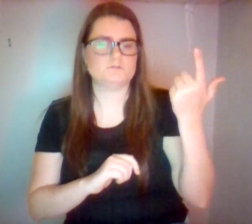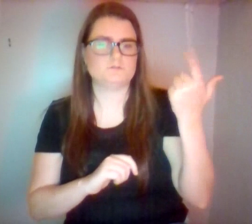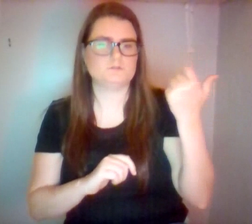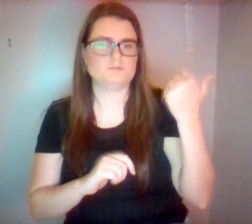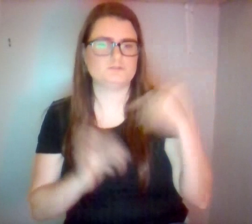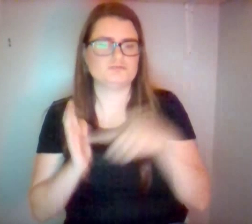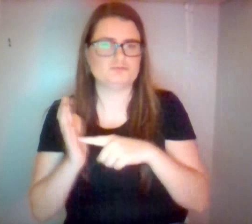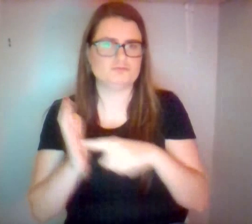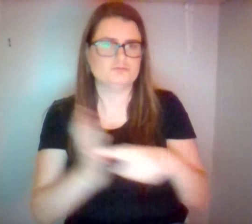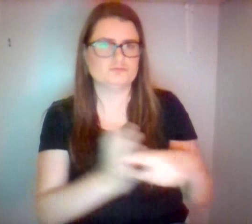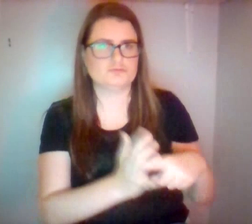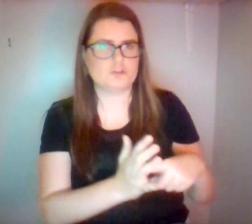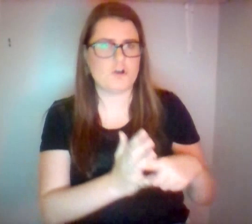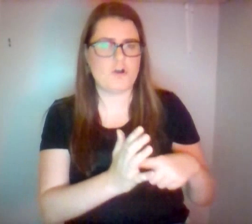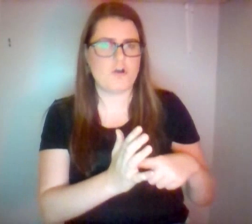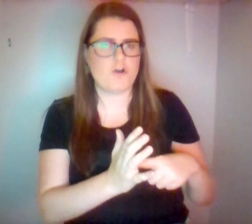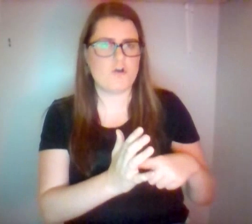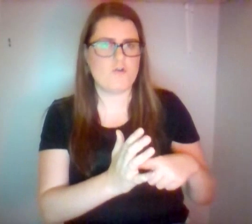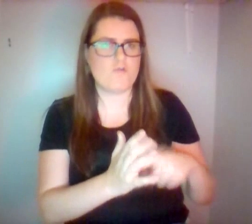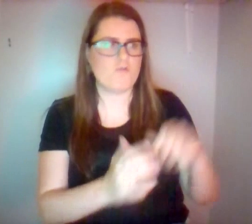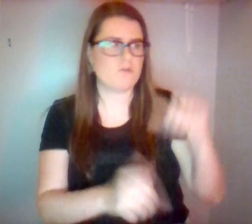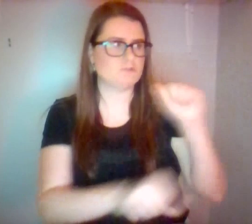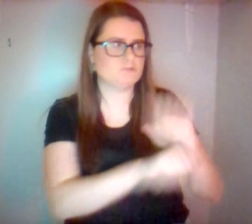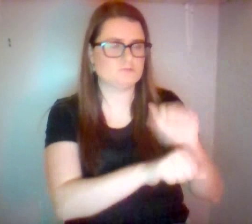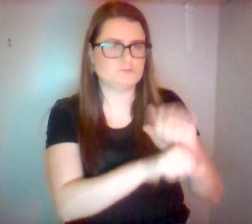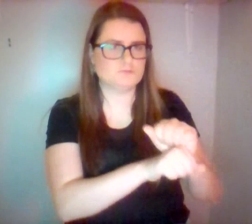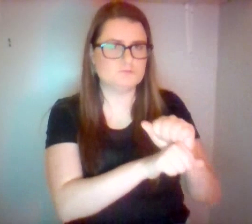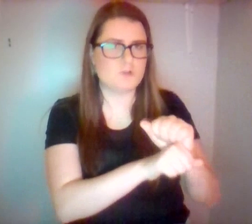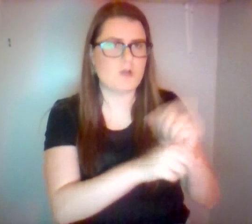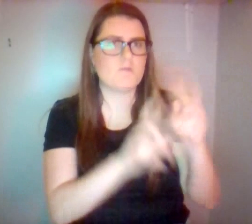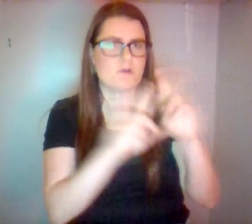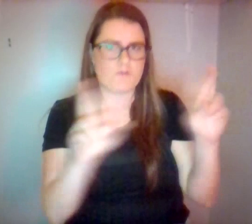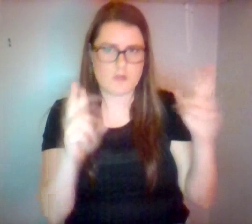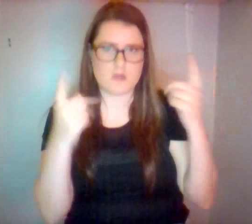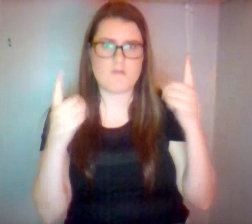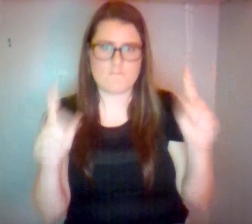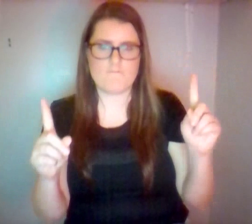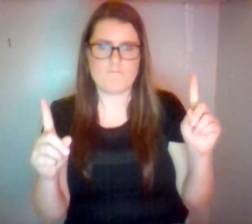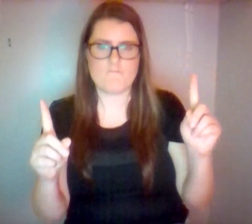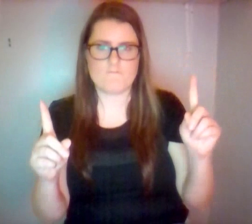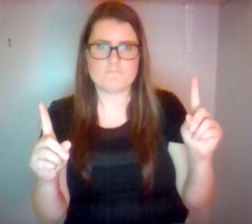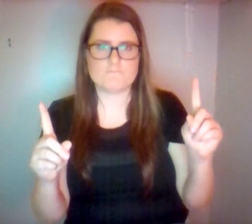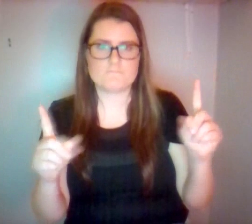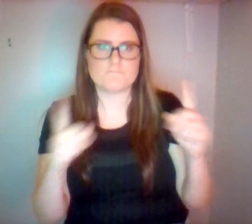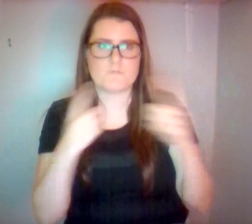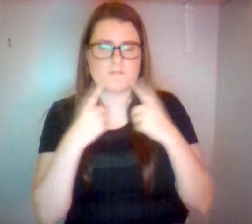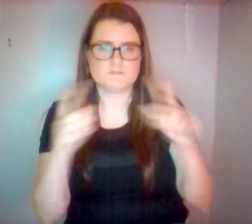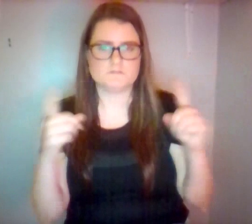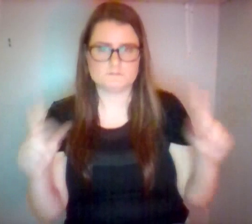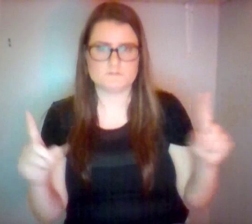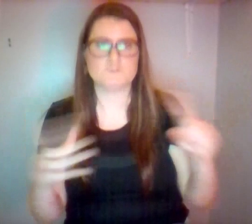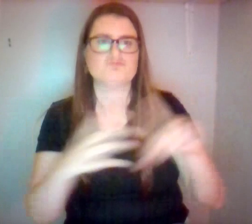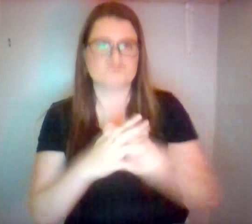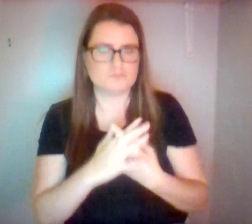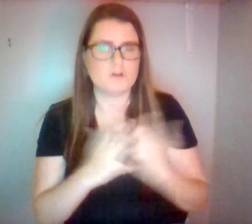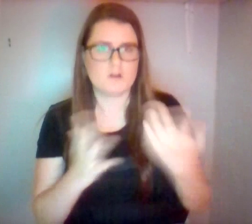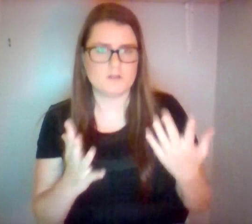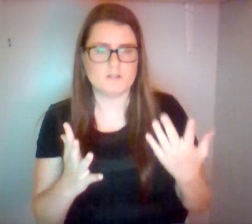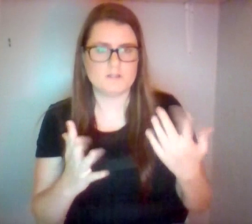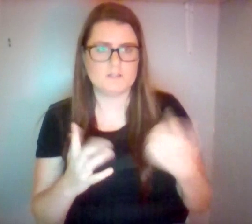at a deeper level first about do not be anxious about your life, what you should eat,